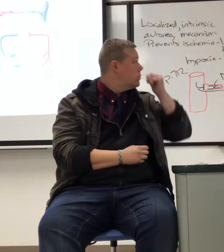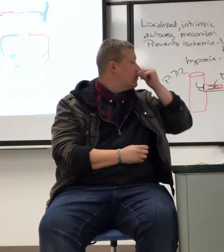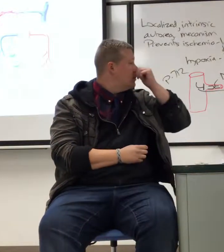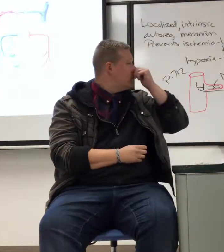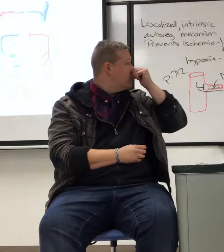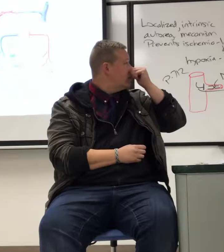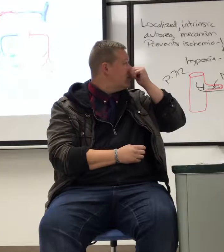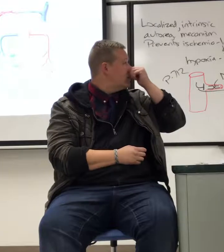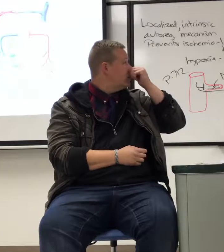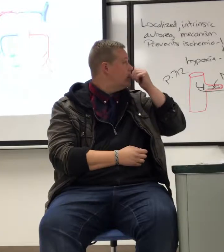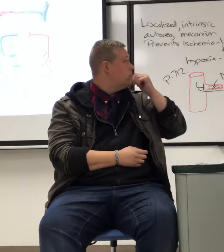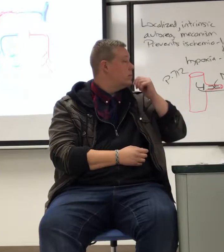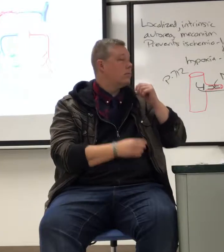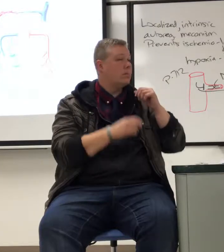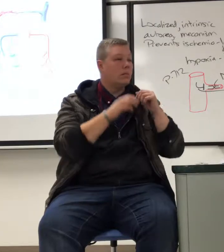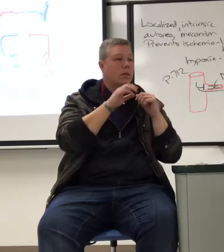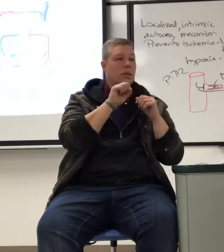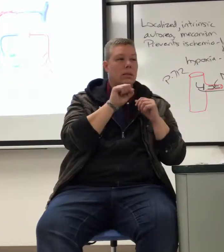will constrict